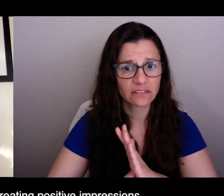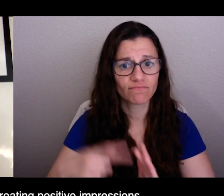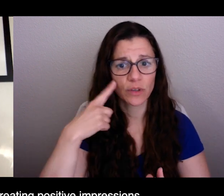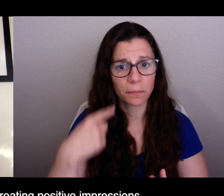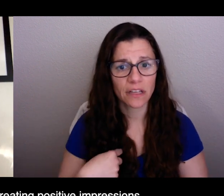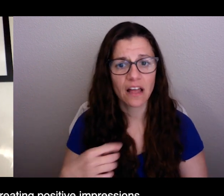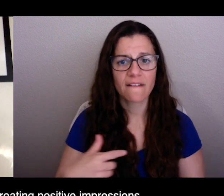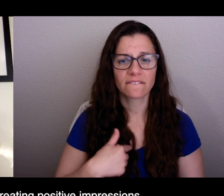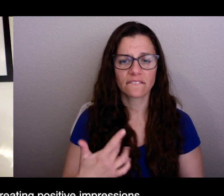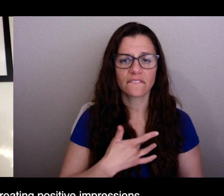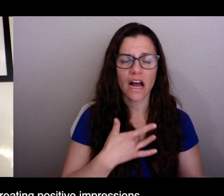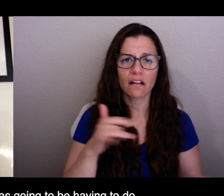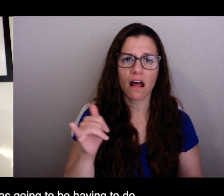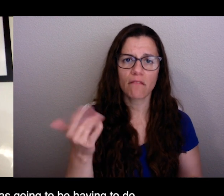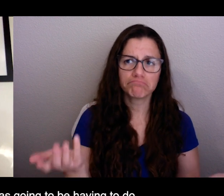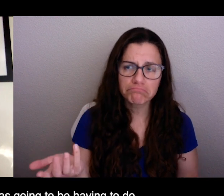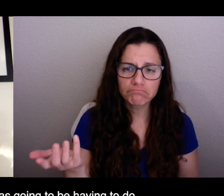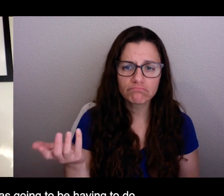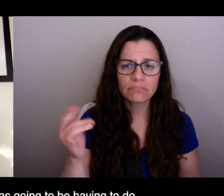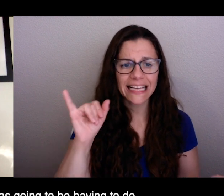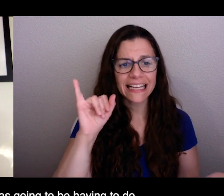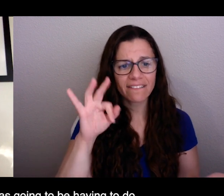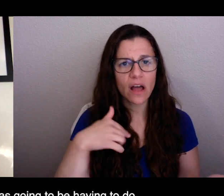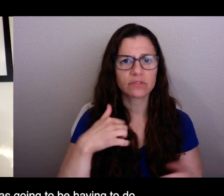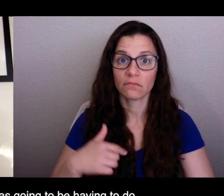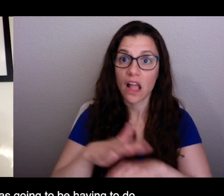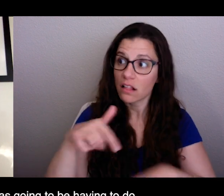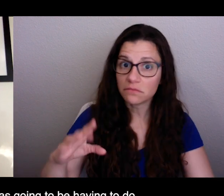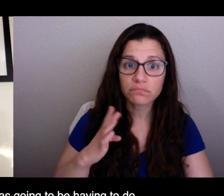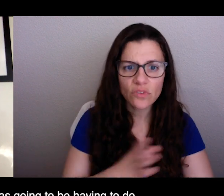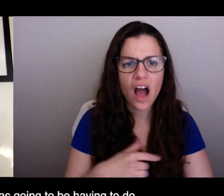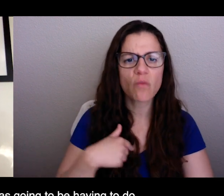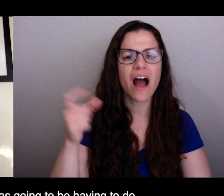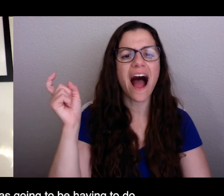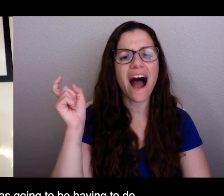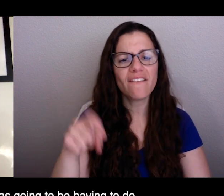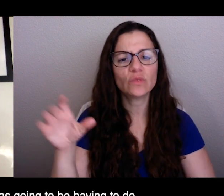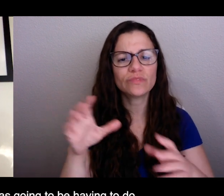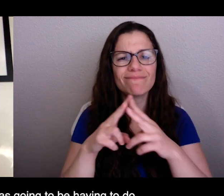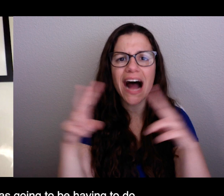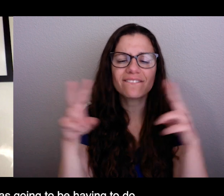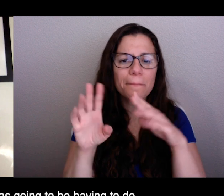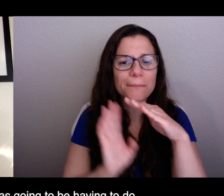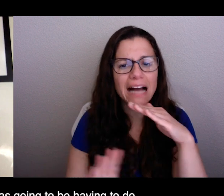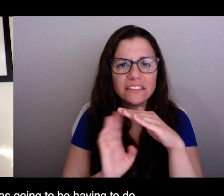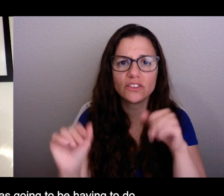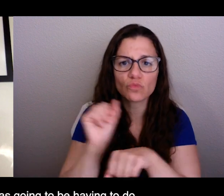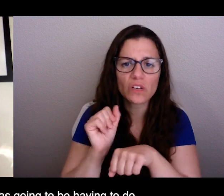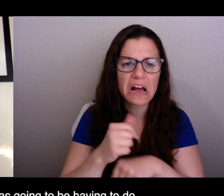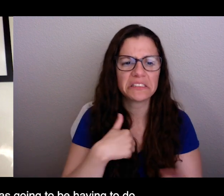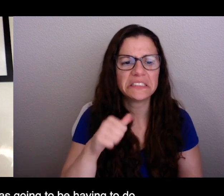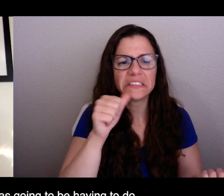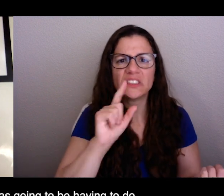like if I was on this board, I was going to be having to do some very, very basic